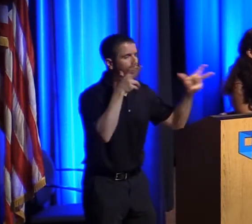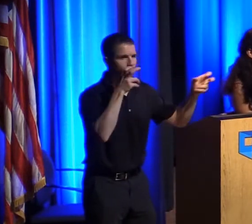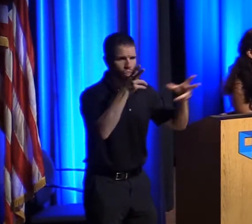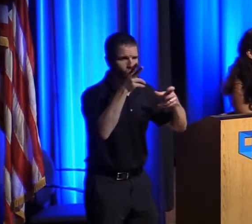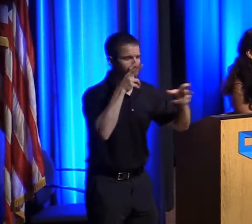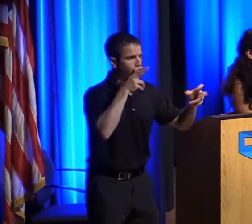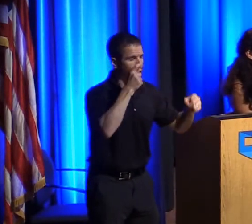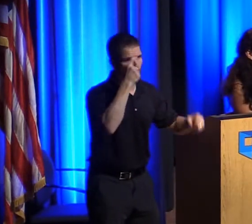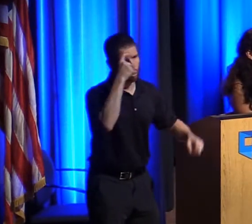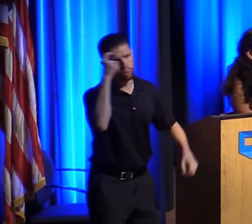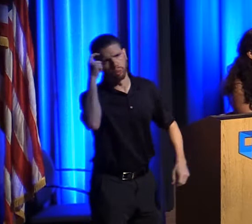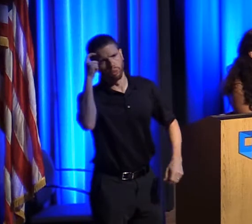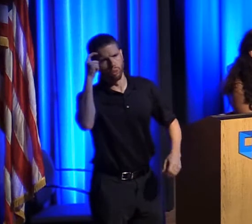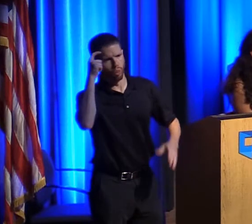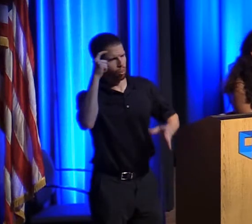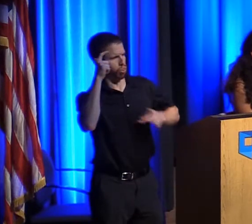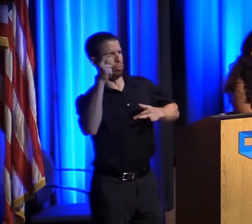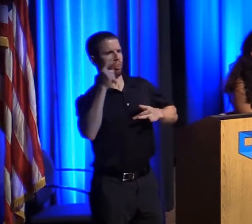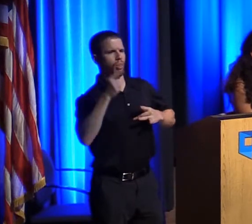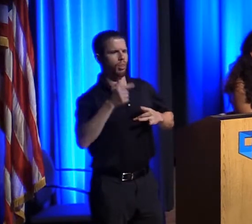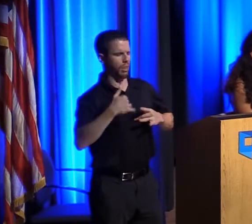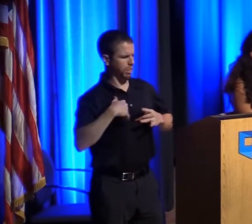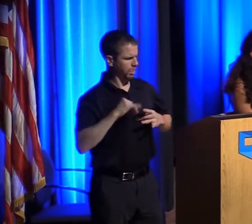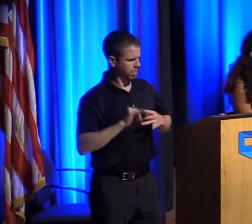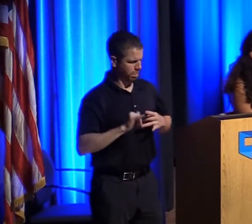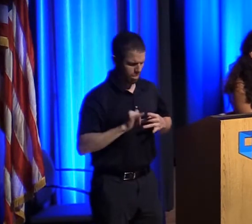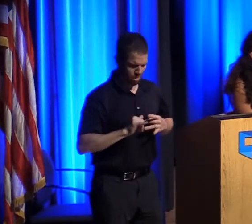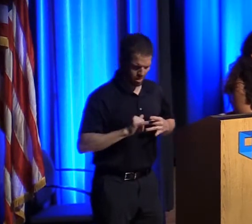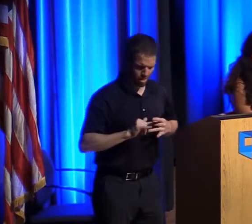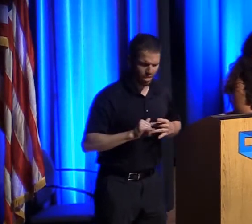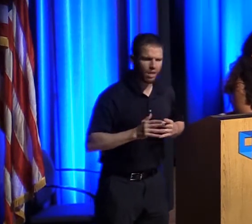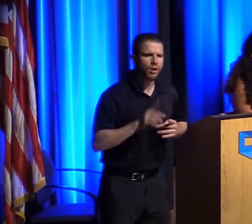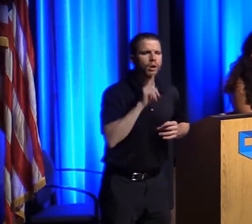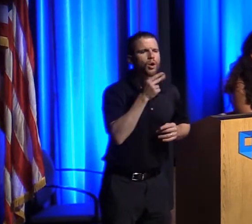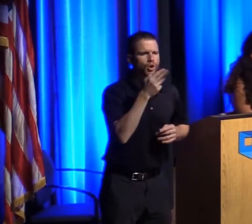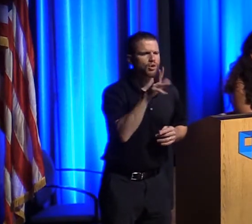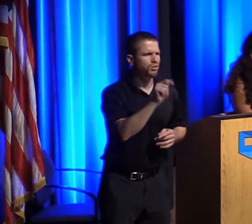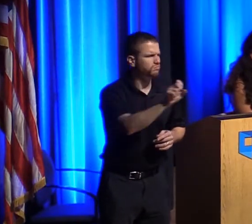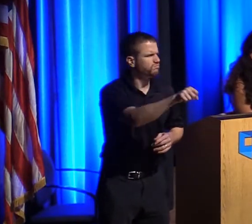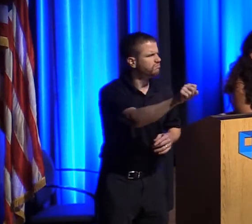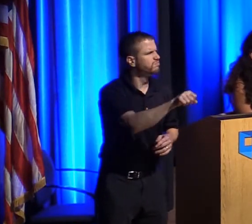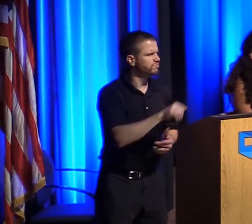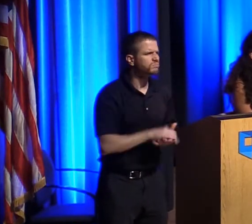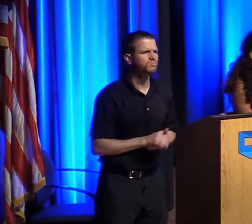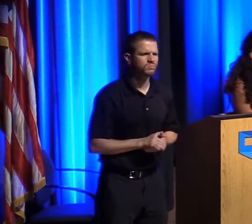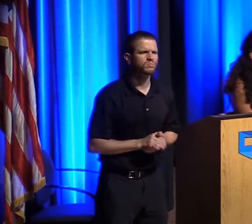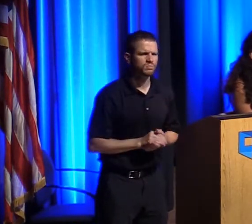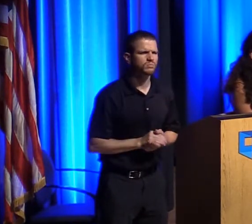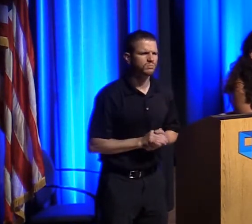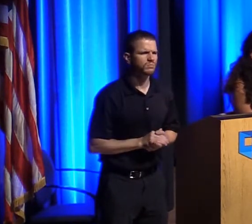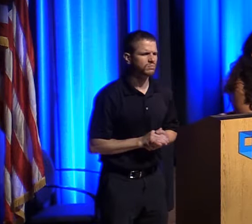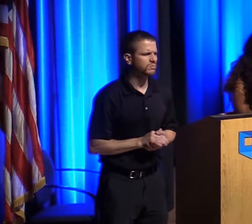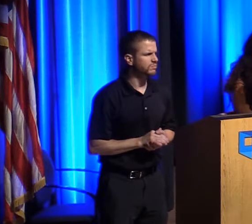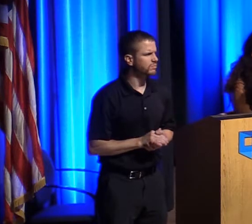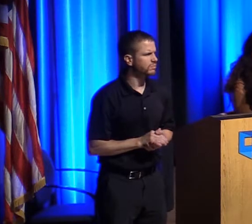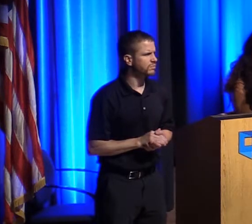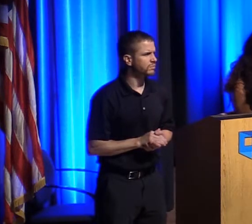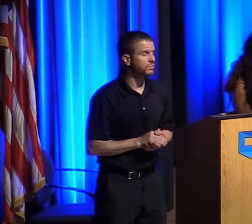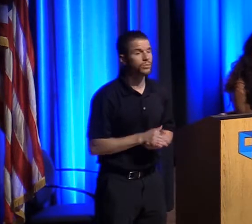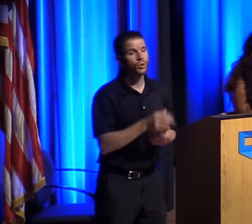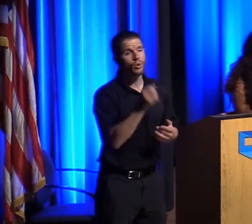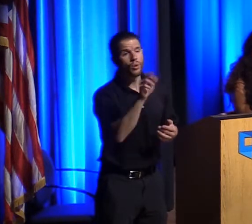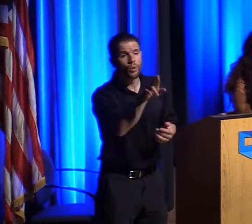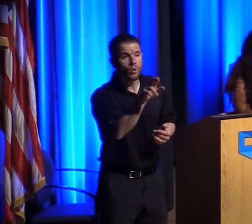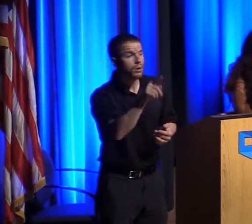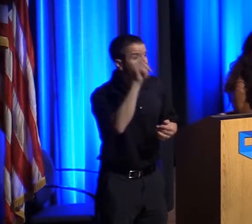right? But I think the stereotype of sort of a black man in a